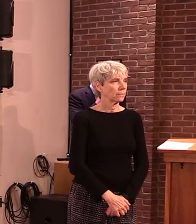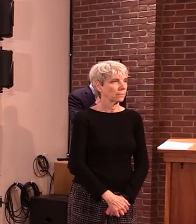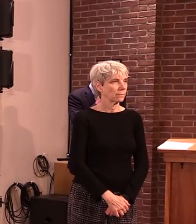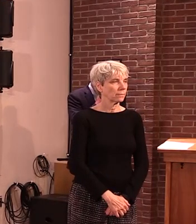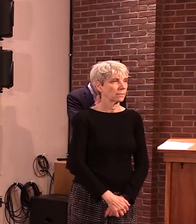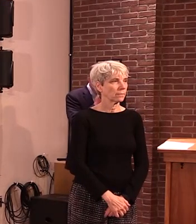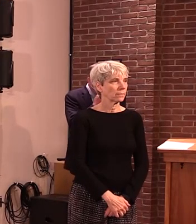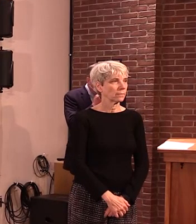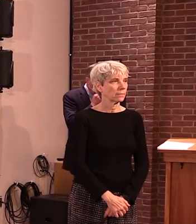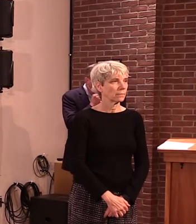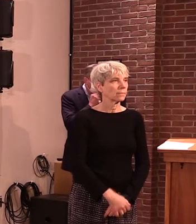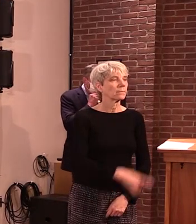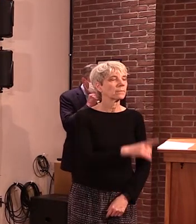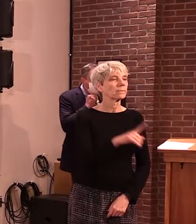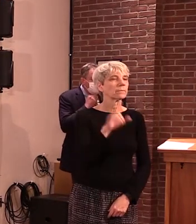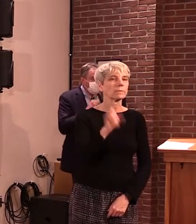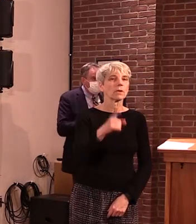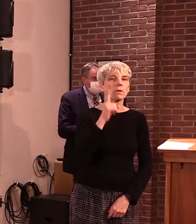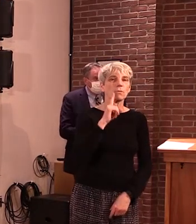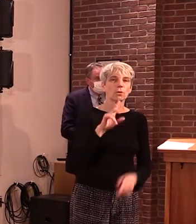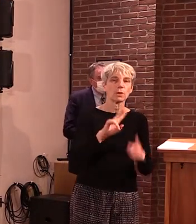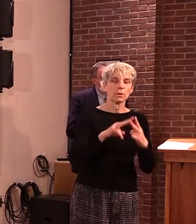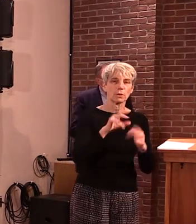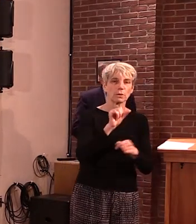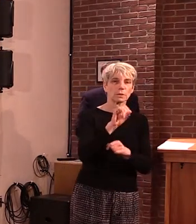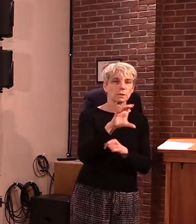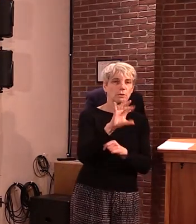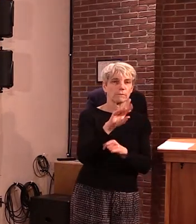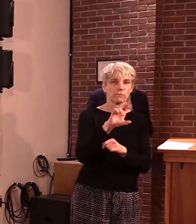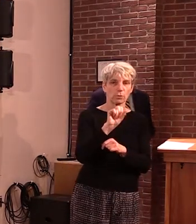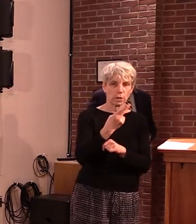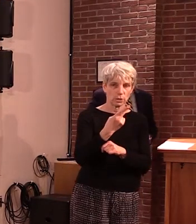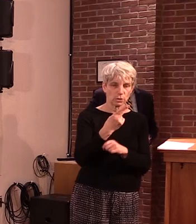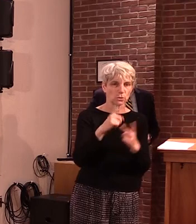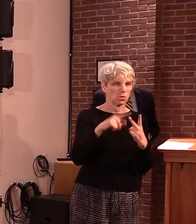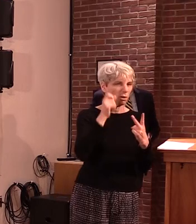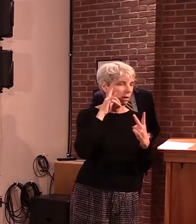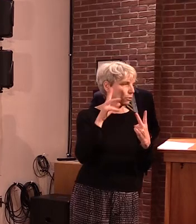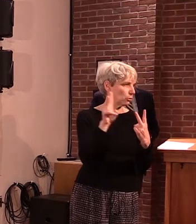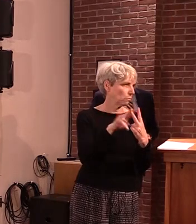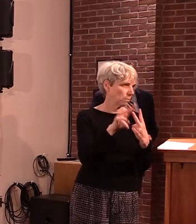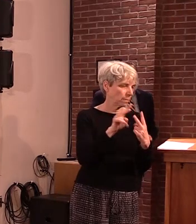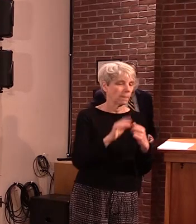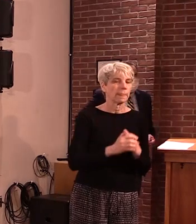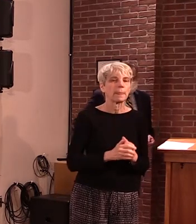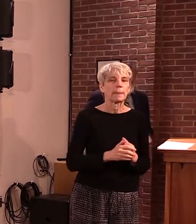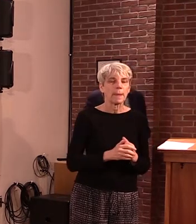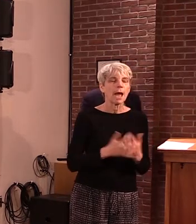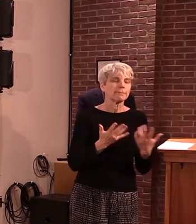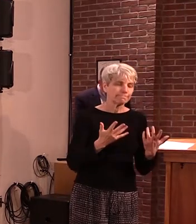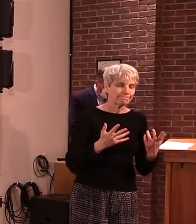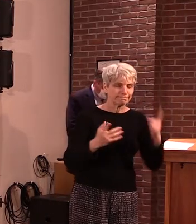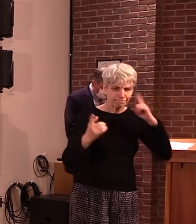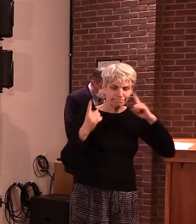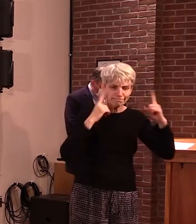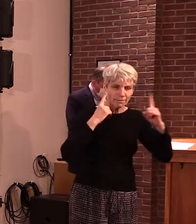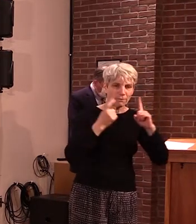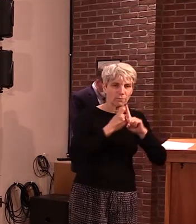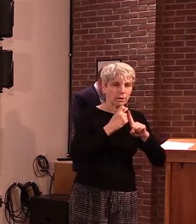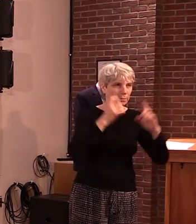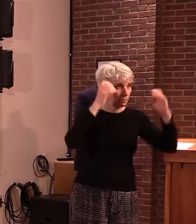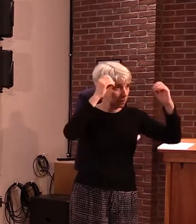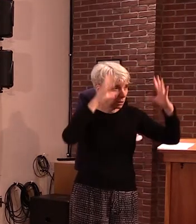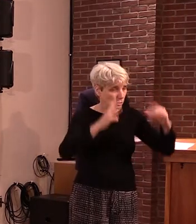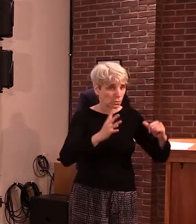maybe a question for Secretary French or Governor. So we're hearing from, of course, parents and teachers that are concerned